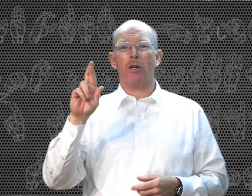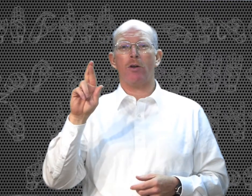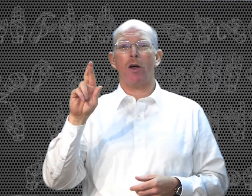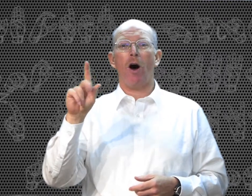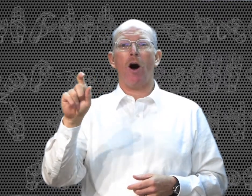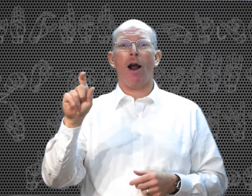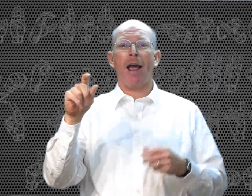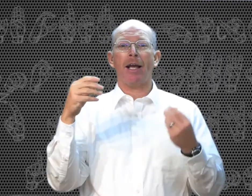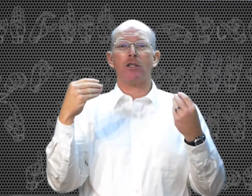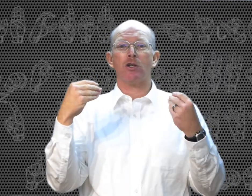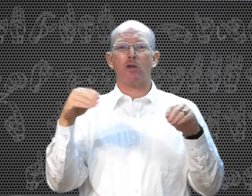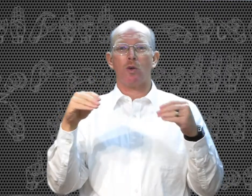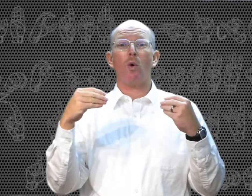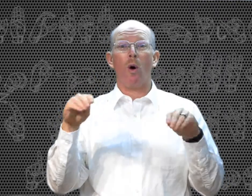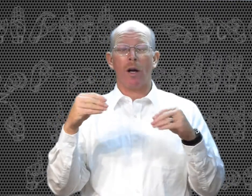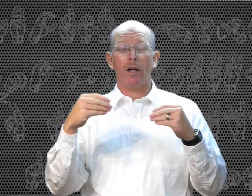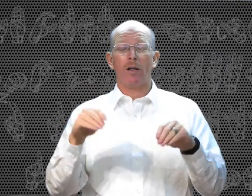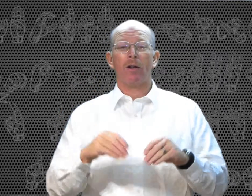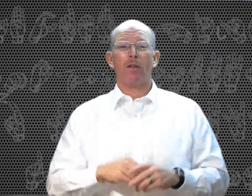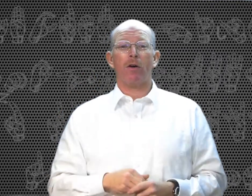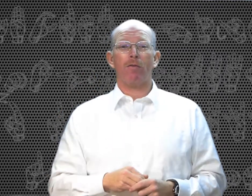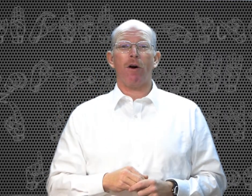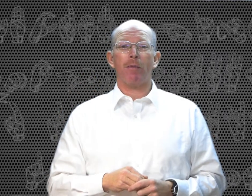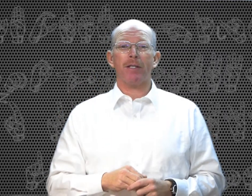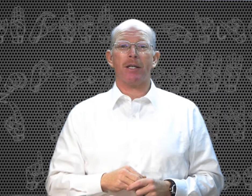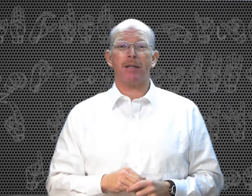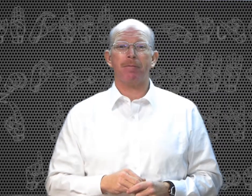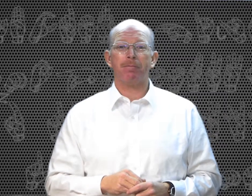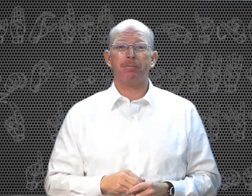can do the RX store, the pharmacy.